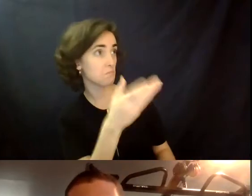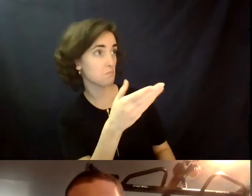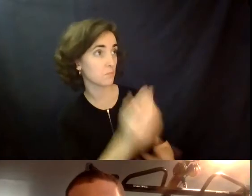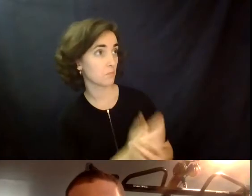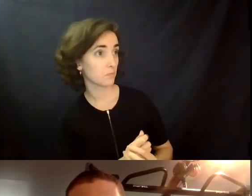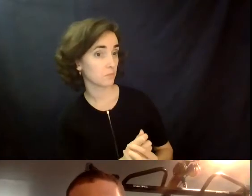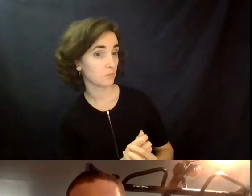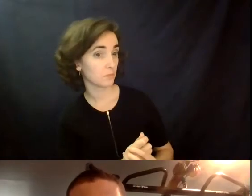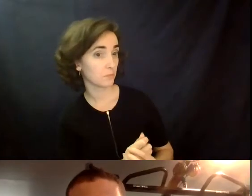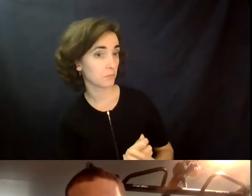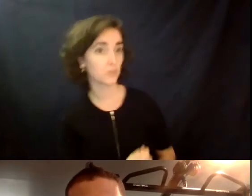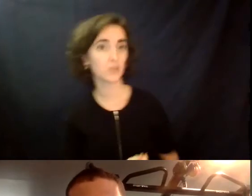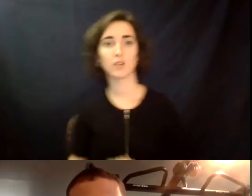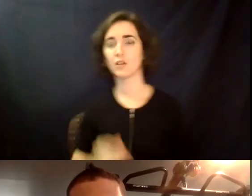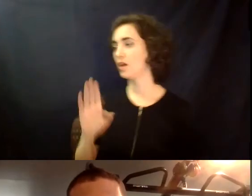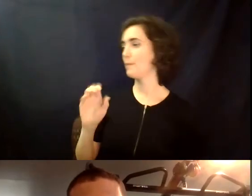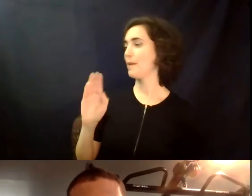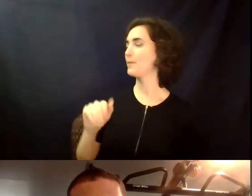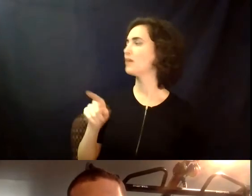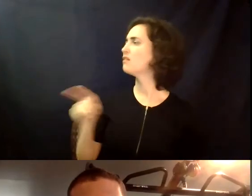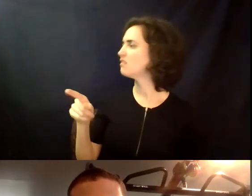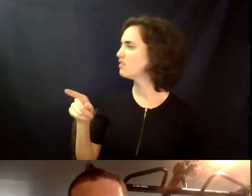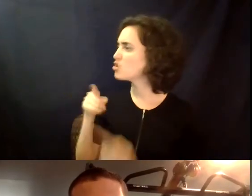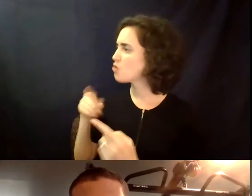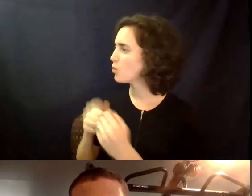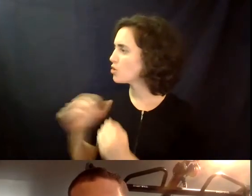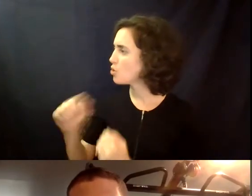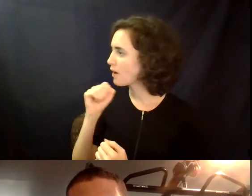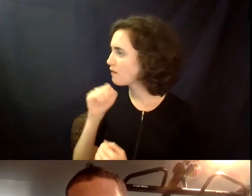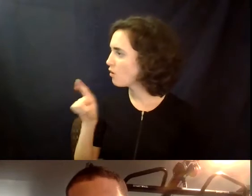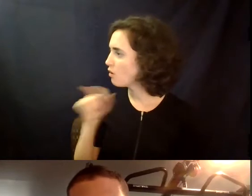So, Jamar, are you having difficulty with your sound?